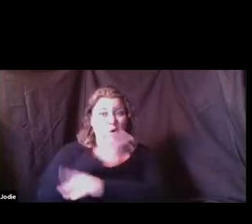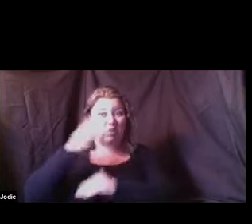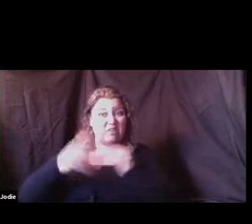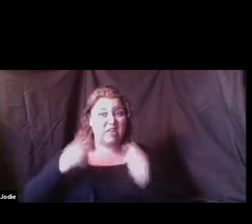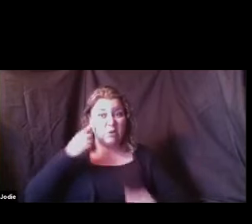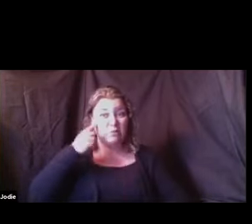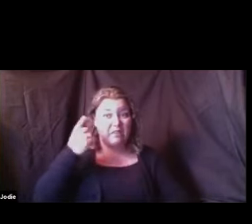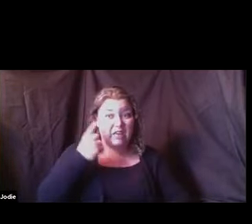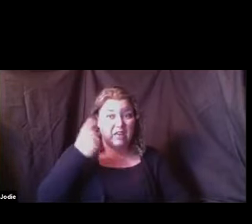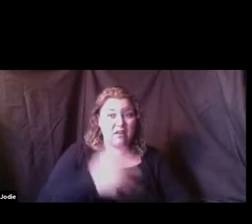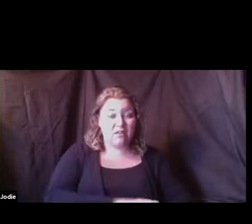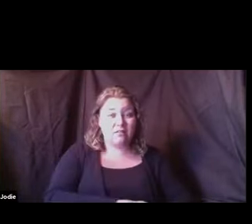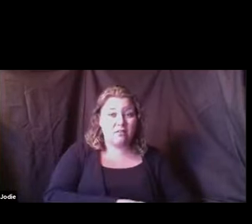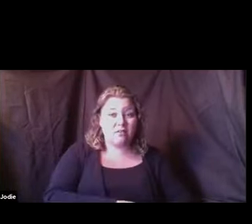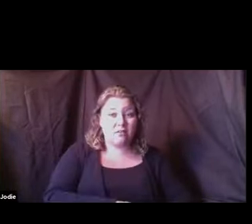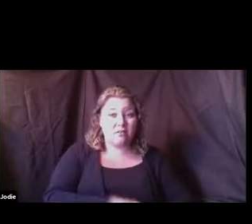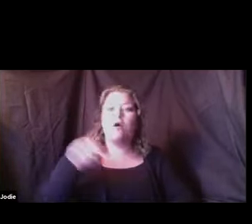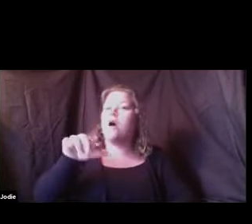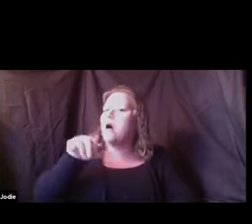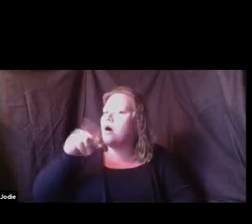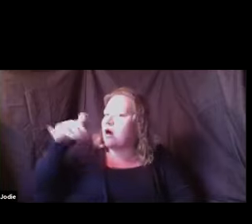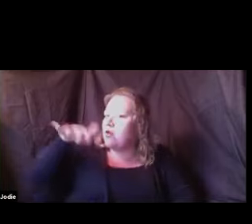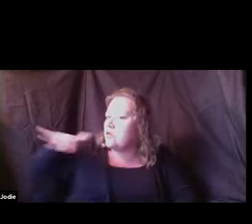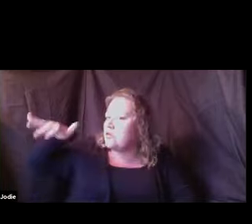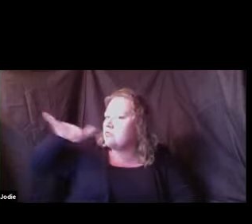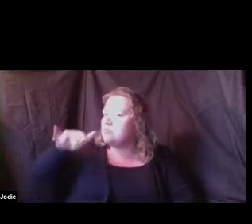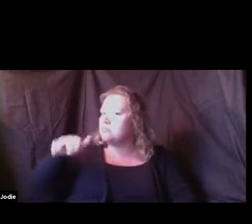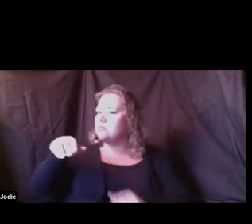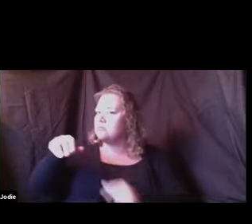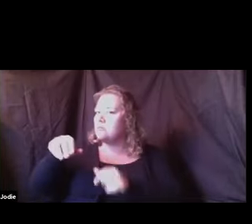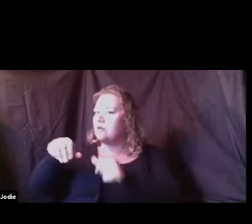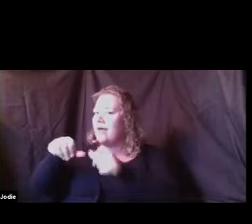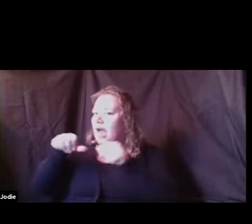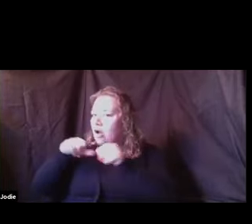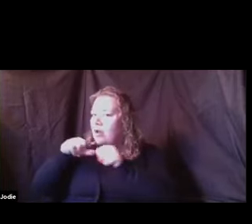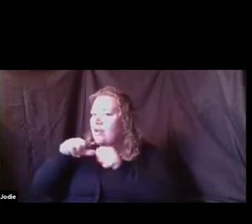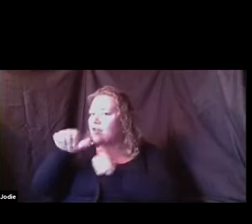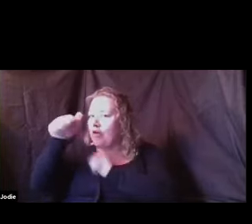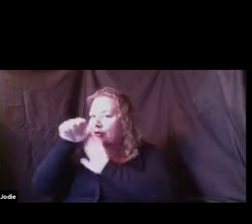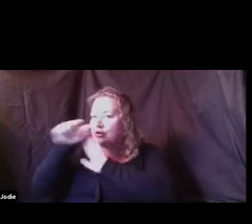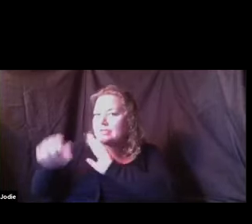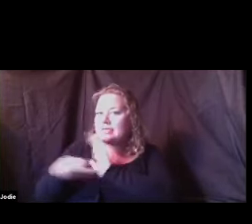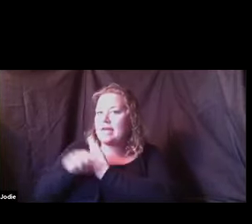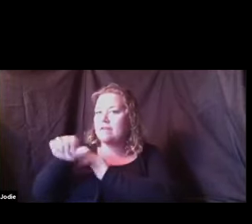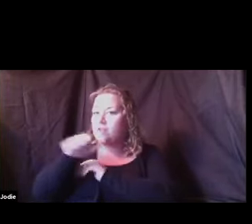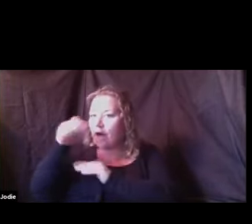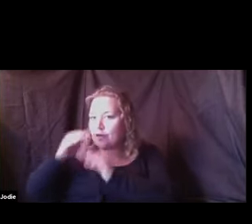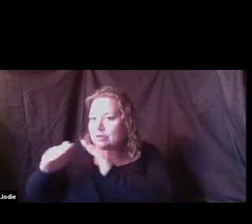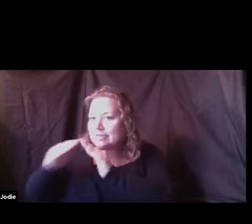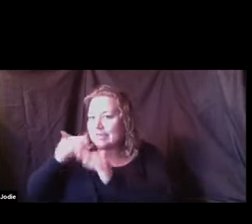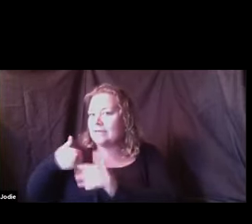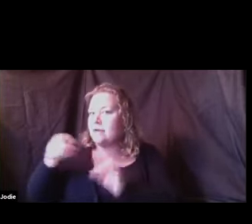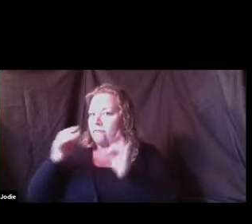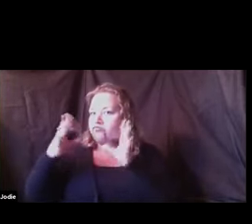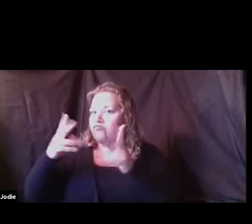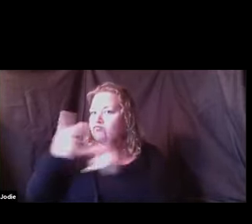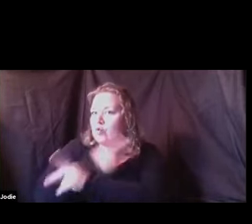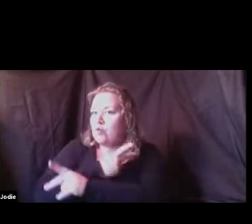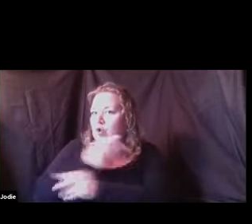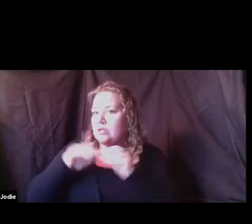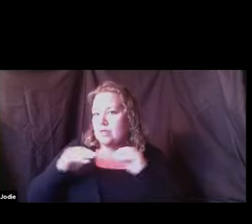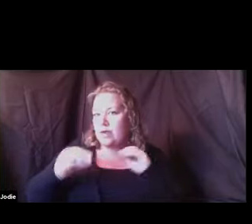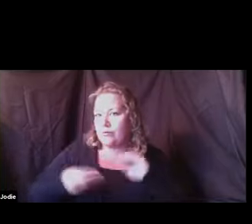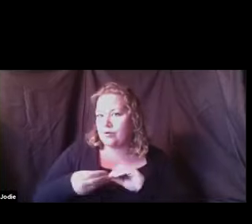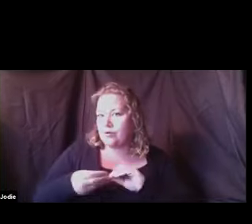especially in other areas of the state and in other states. So I think I've said before, but I'm most worried